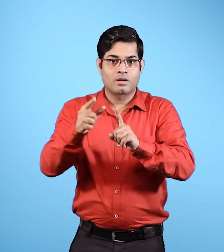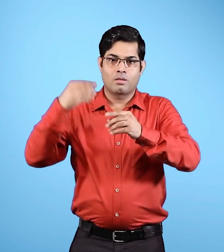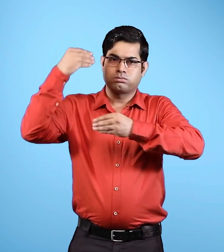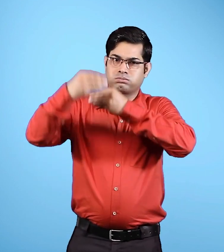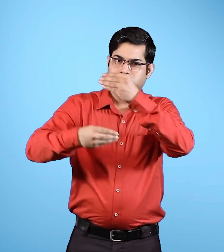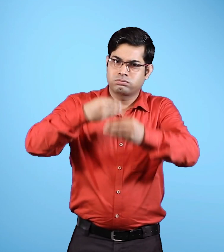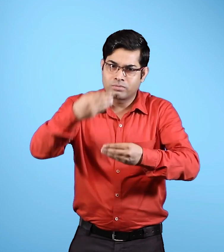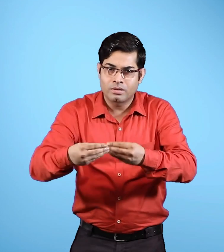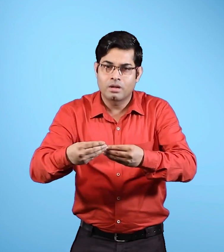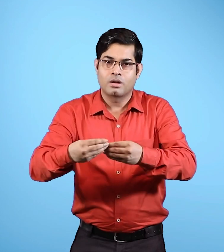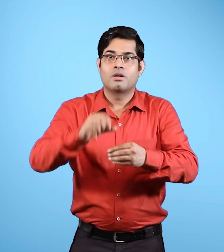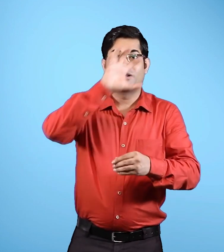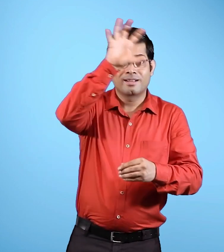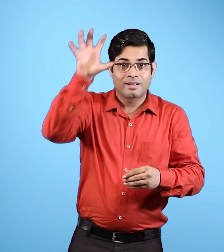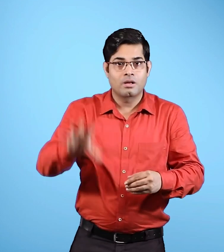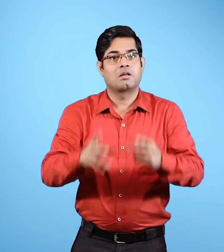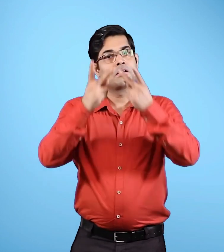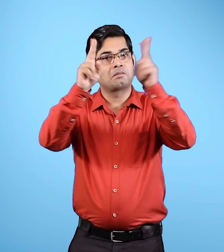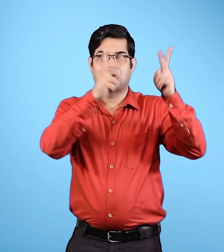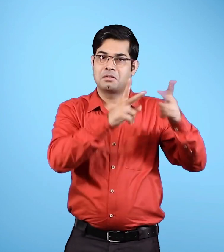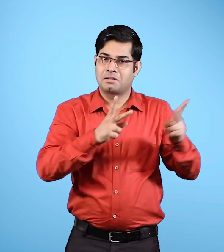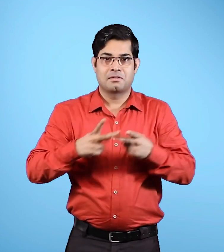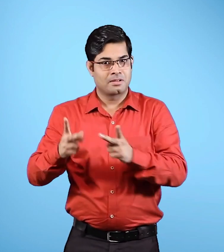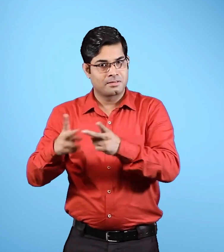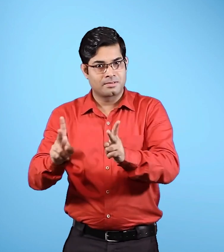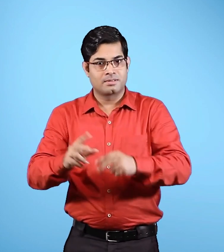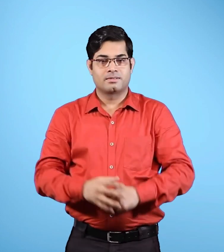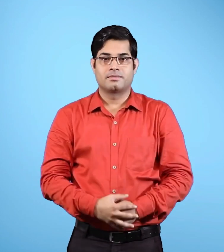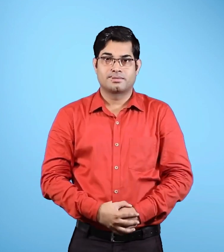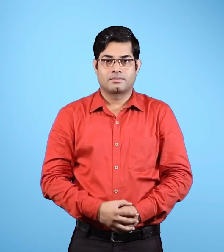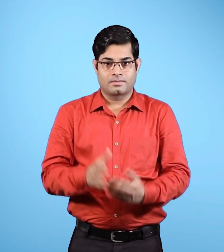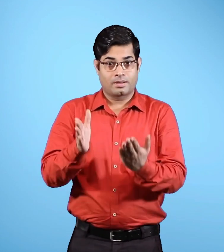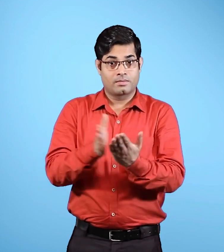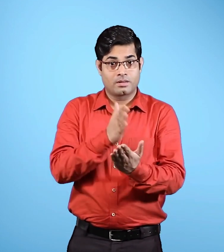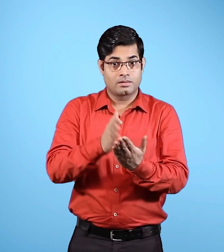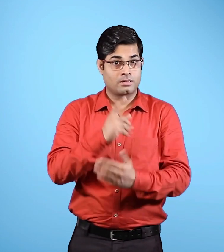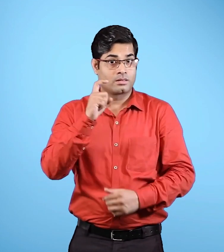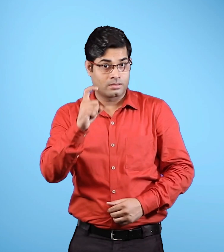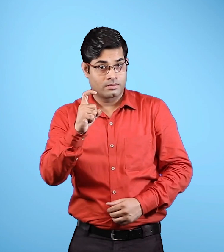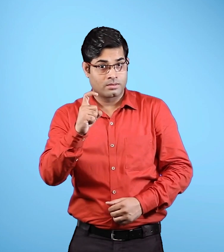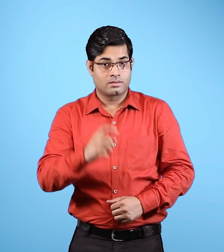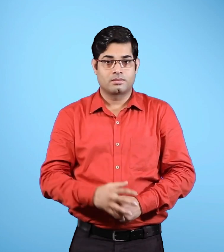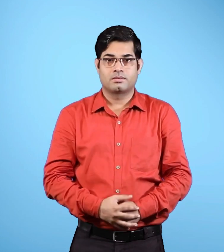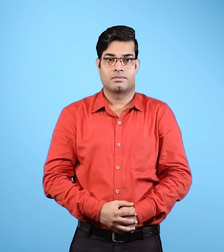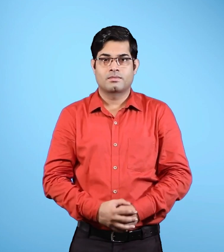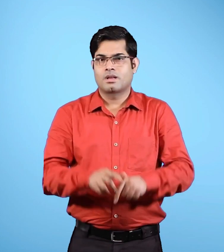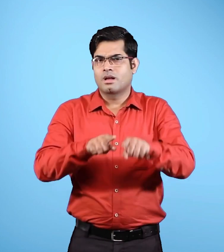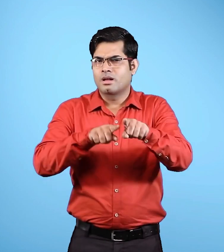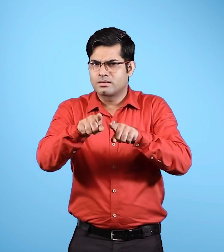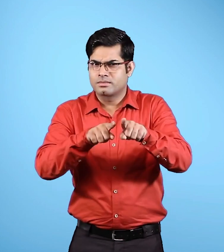practices and customs in different parts of the country. Page number 7.